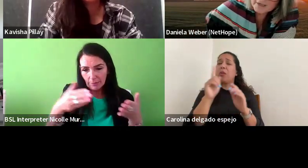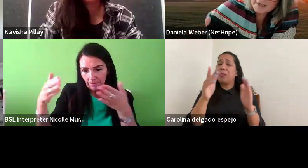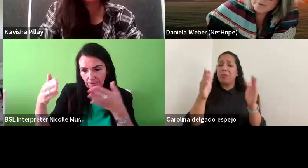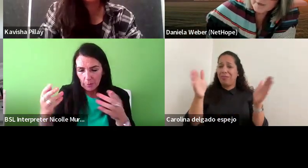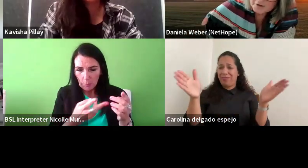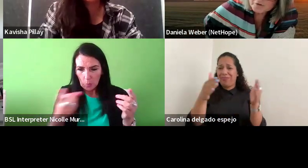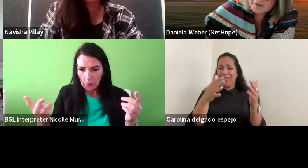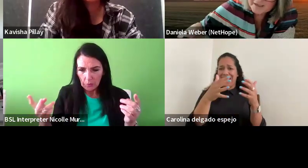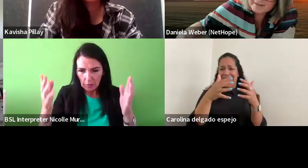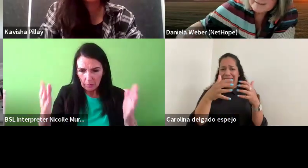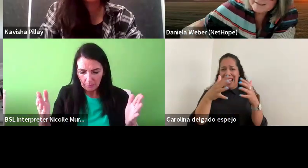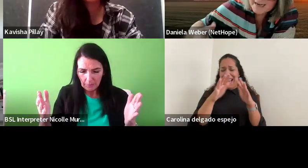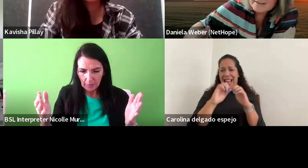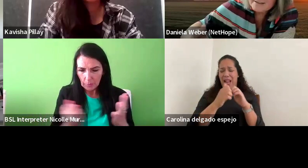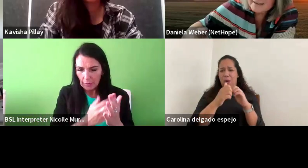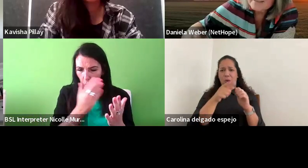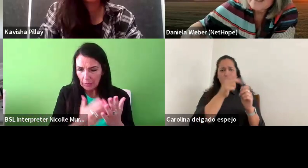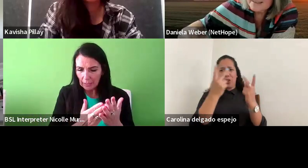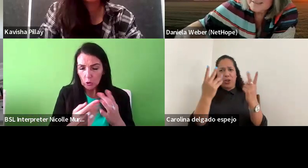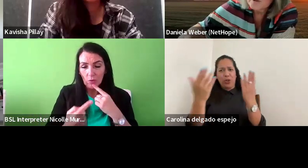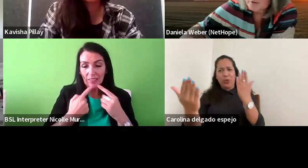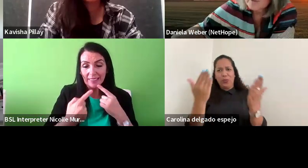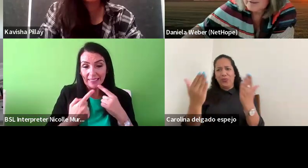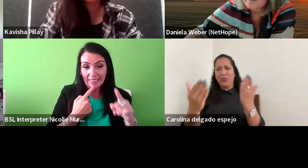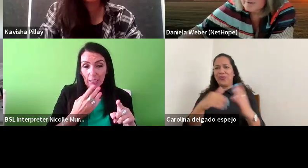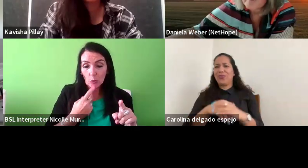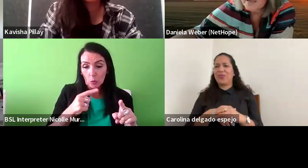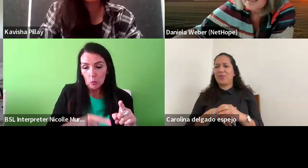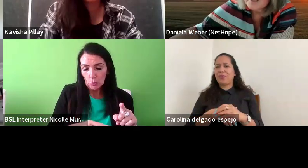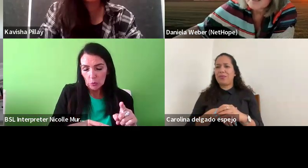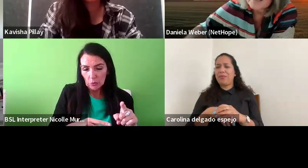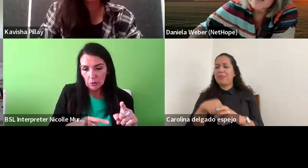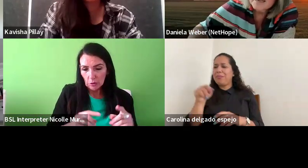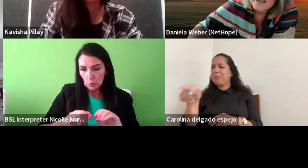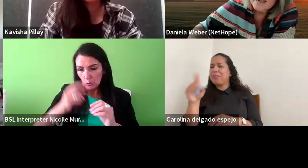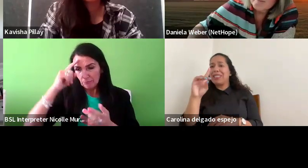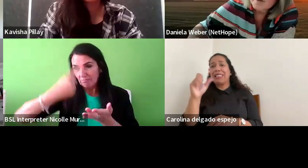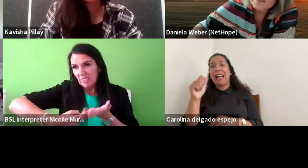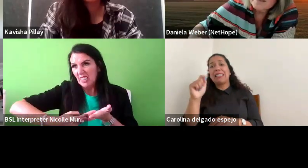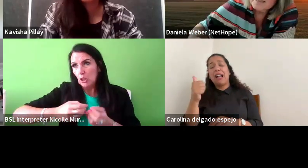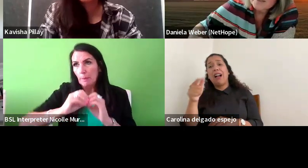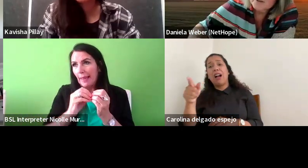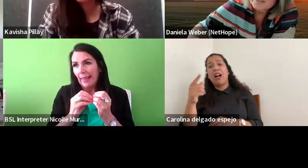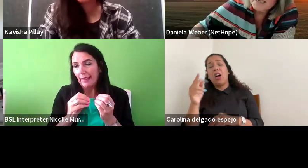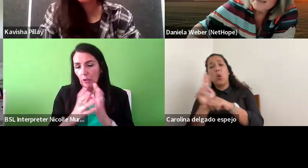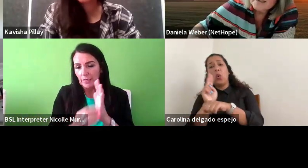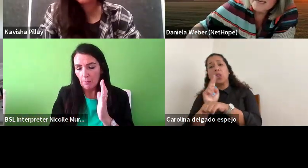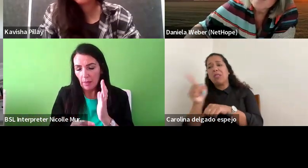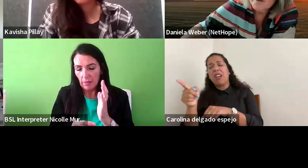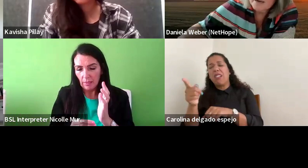say we need to make sure that the data that is used, for example, to make decisions, does